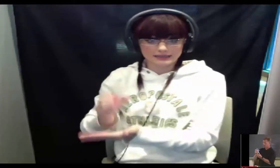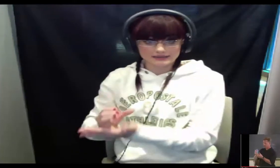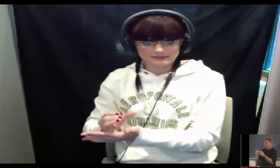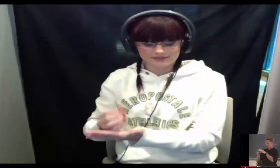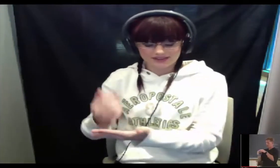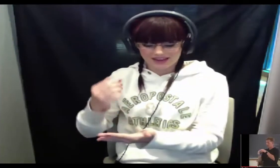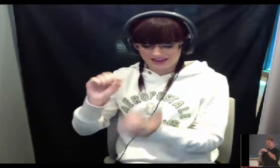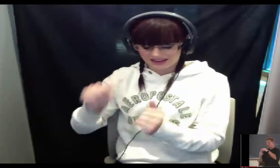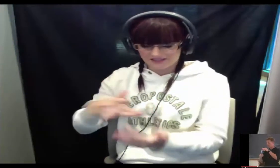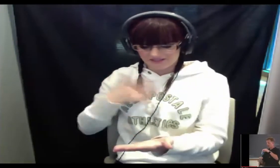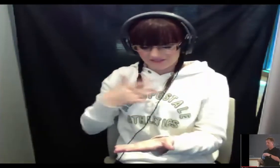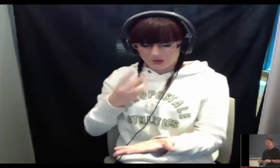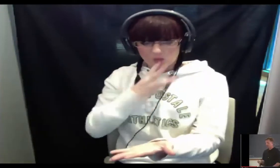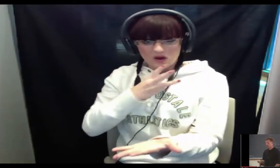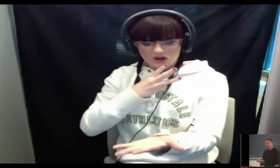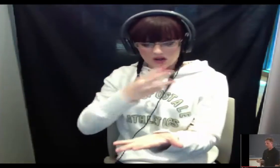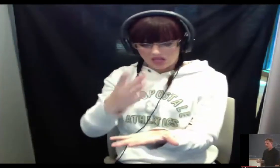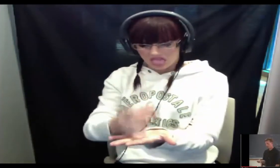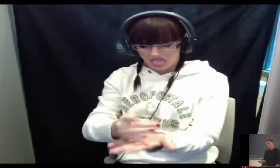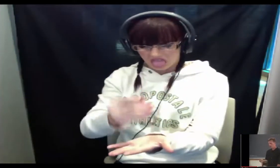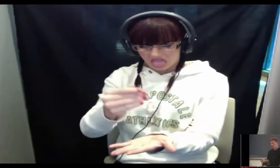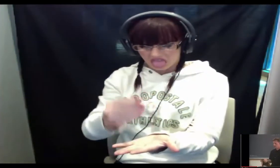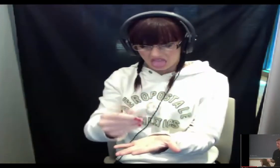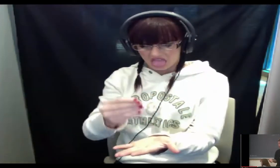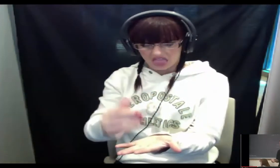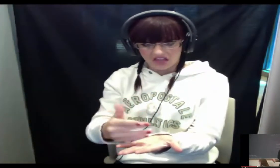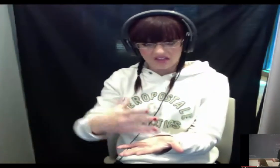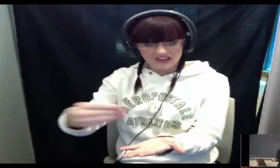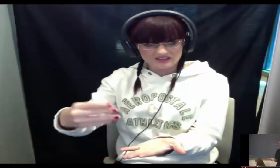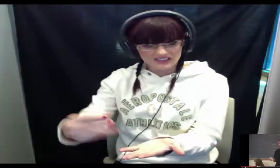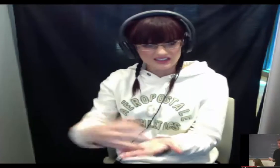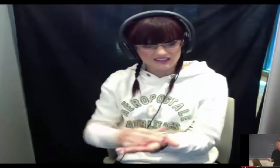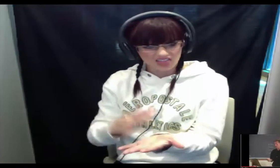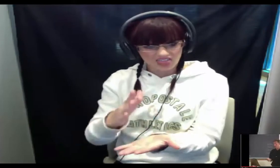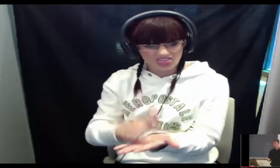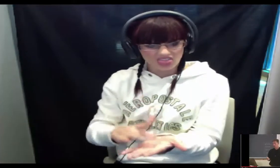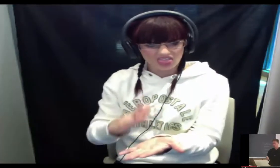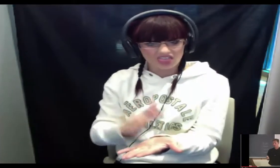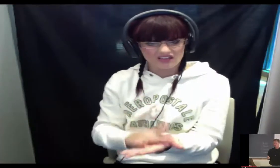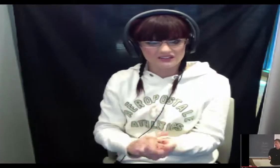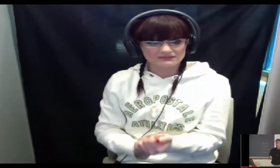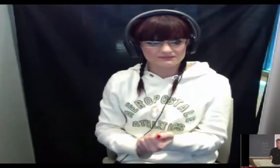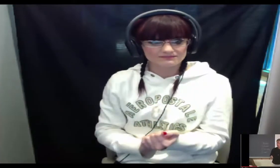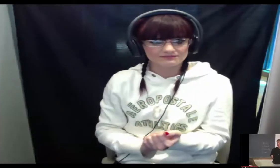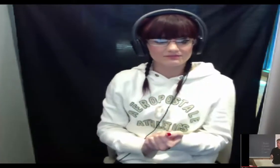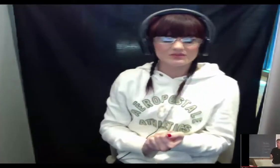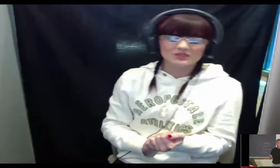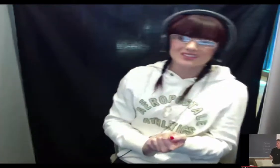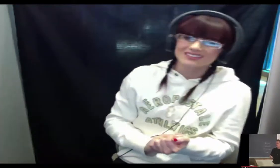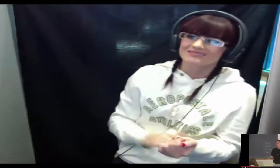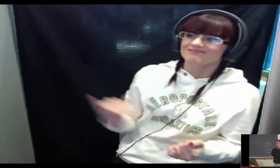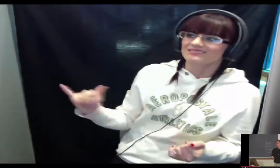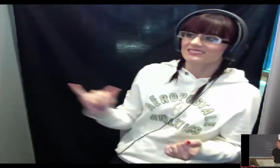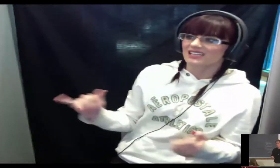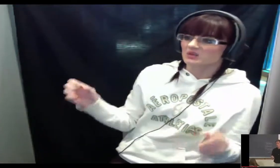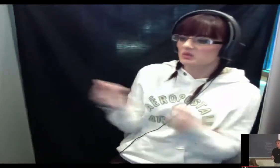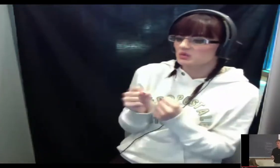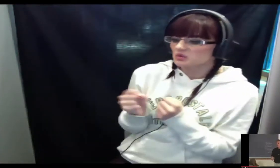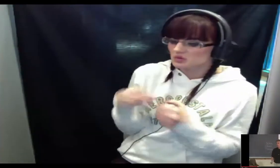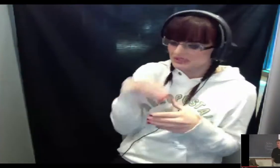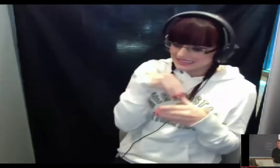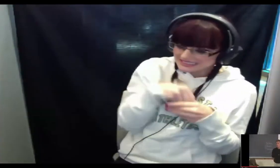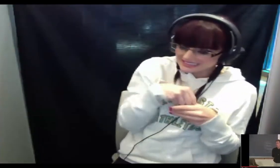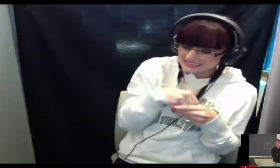it. Why does this have water on the outside of this Pepsi can? It's like cooler on the inside and warmer on the